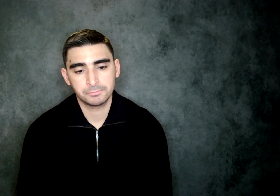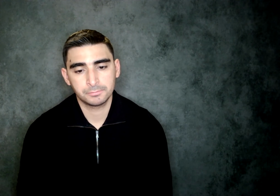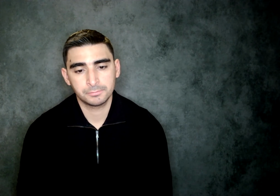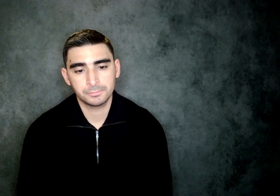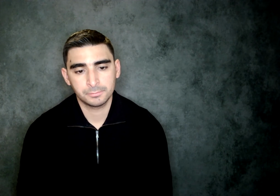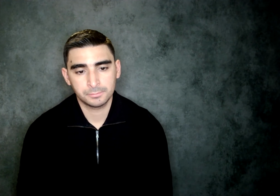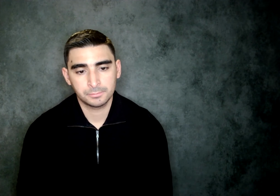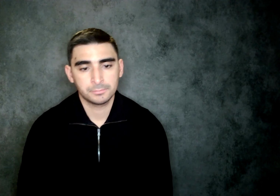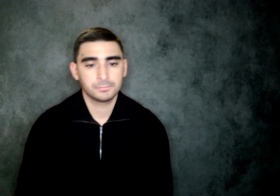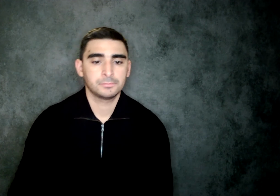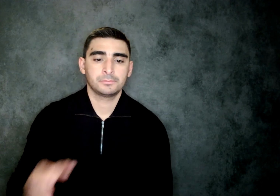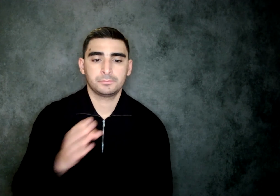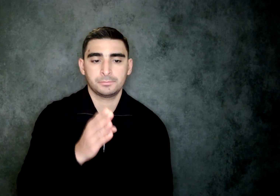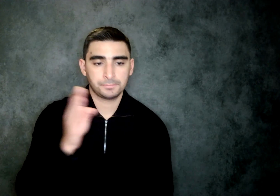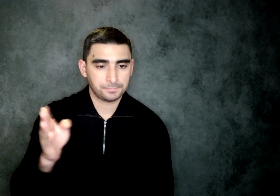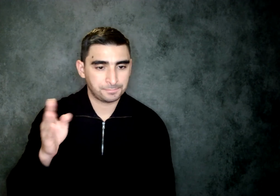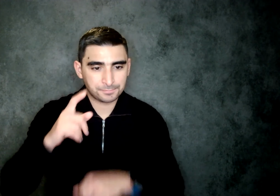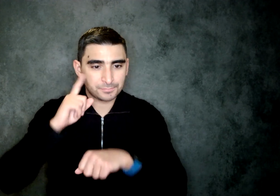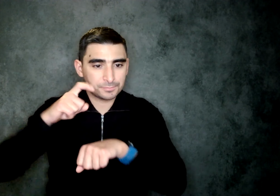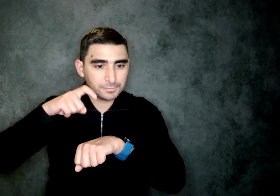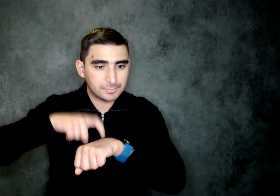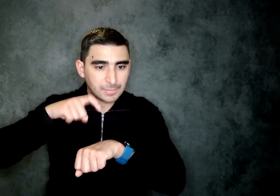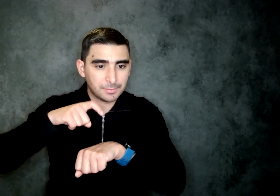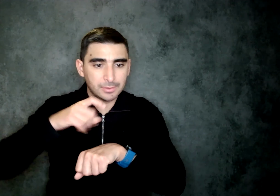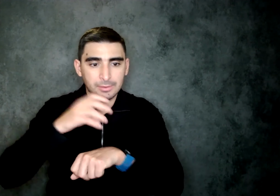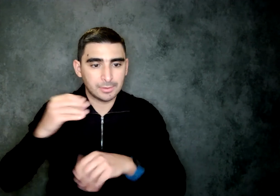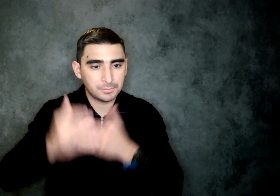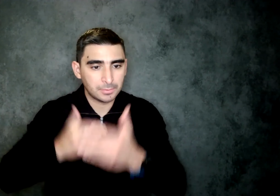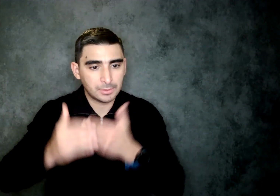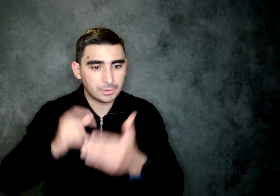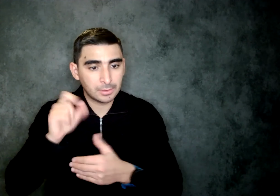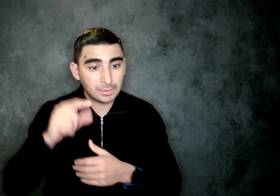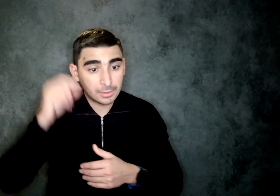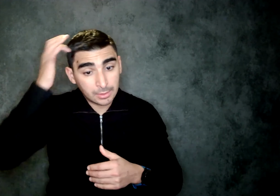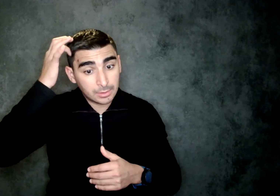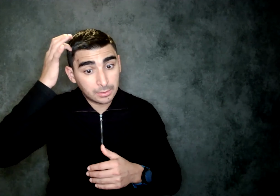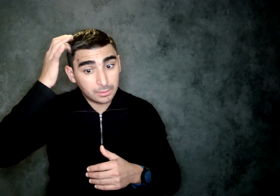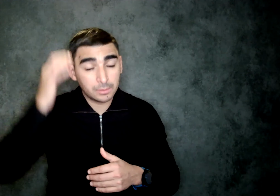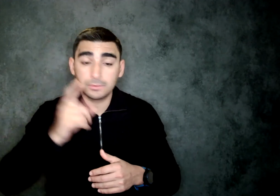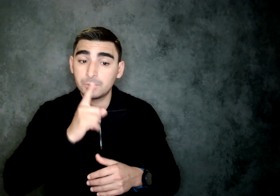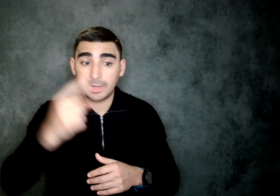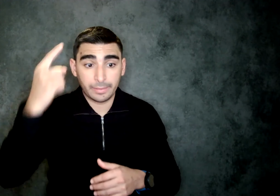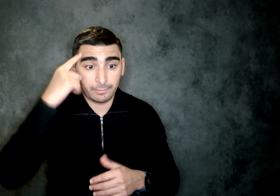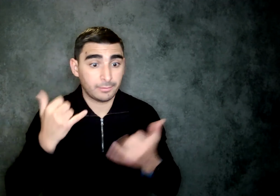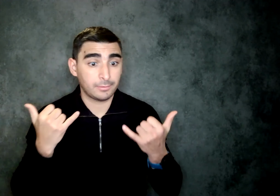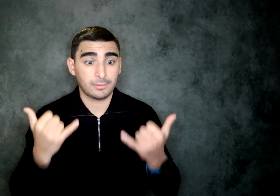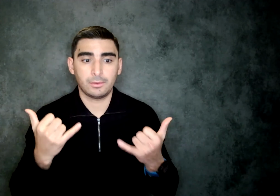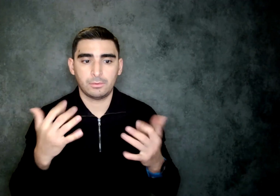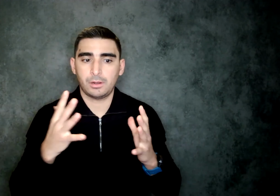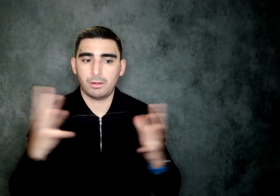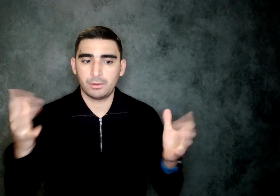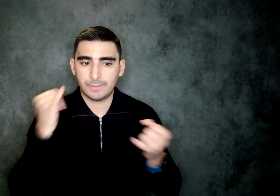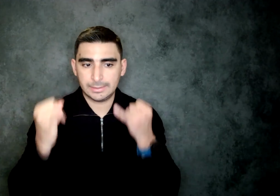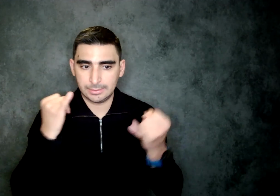So Katrina, back to your timing and process question. I think there's such a great richness of ideas